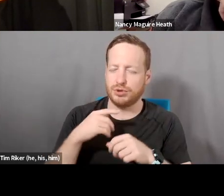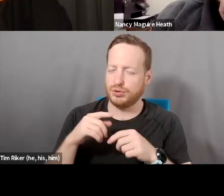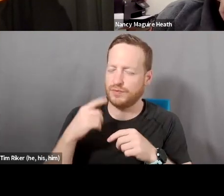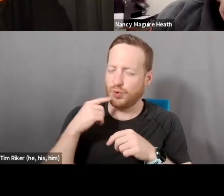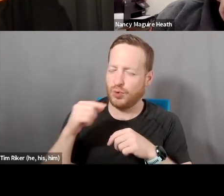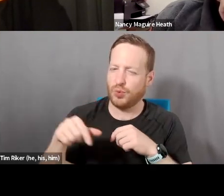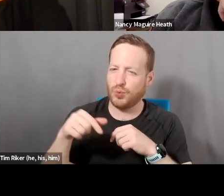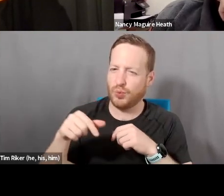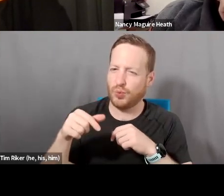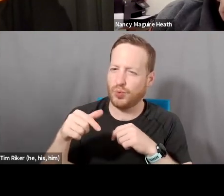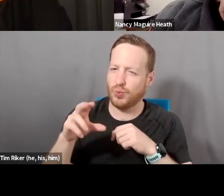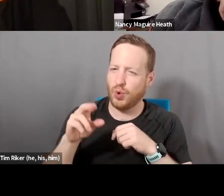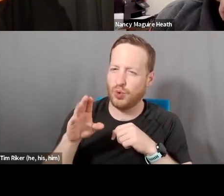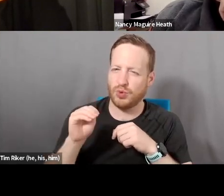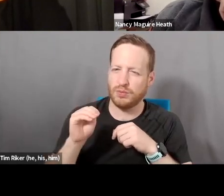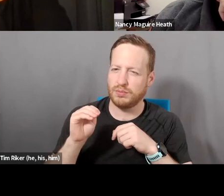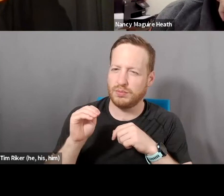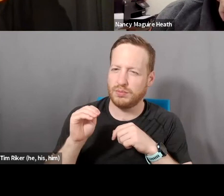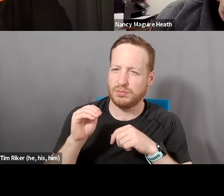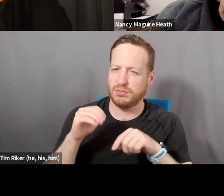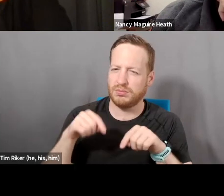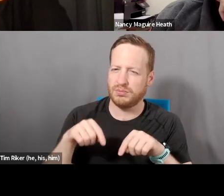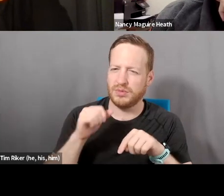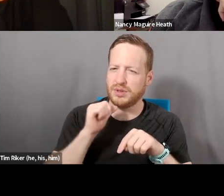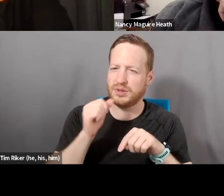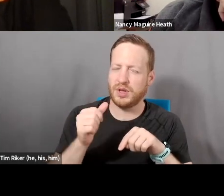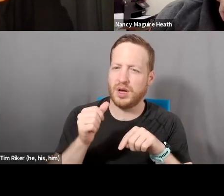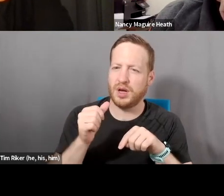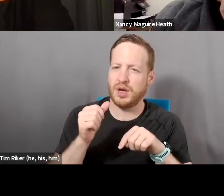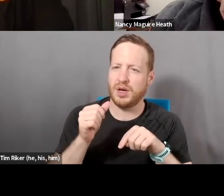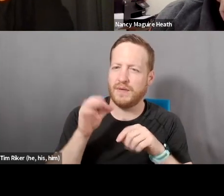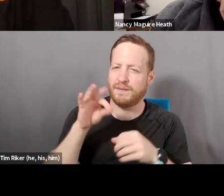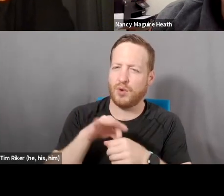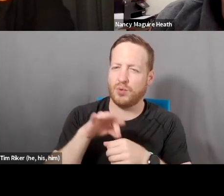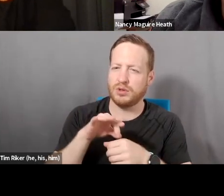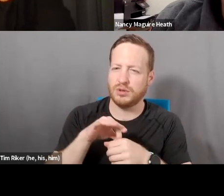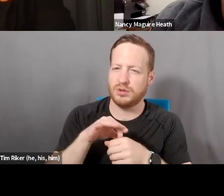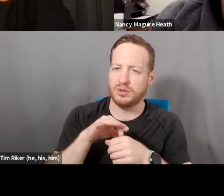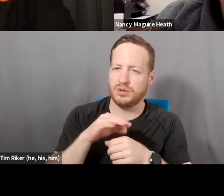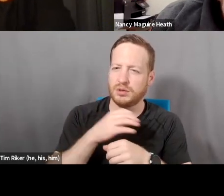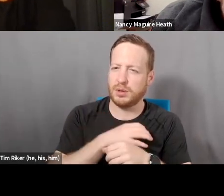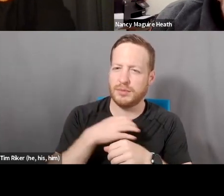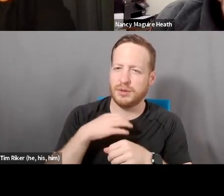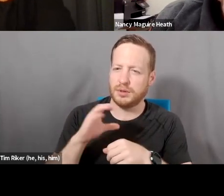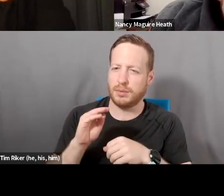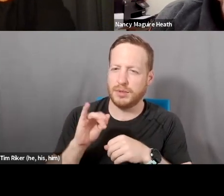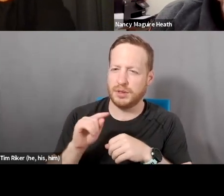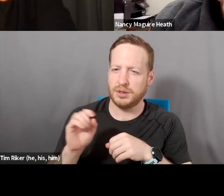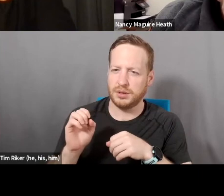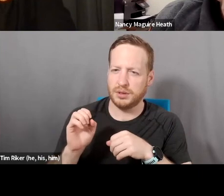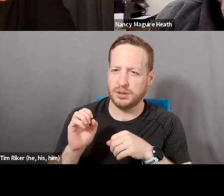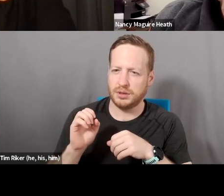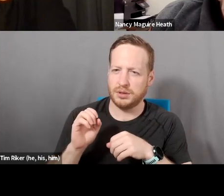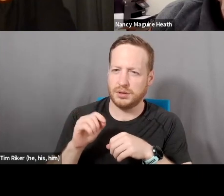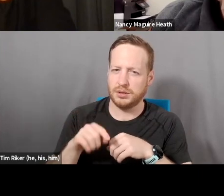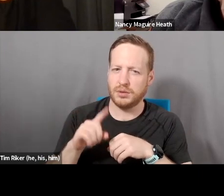where we said we didn't have enough members to make a quorum because the committee wouldn't have voting power.